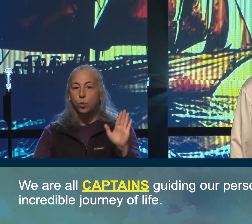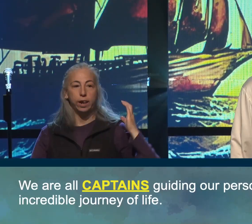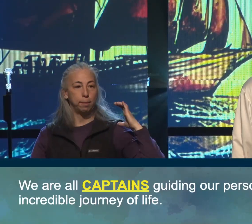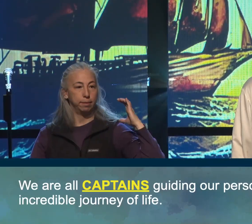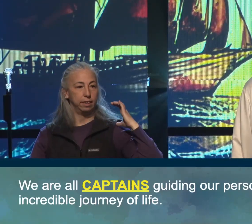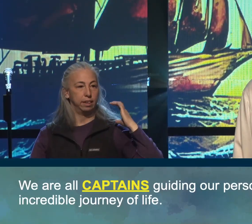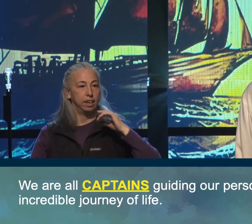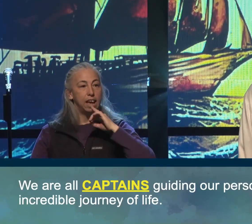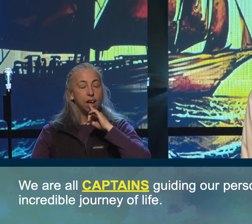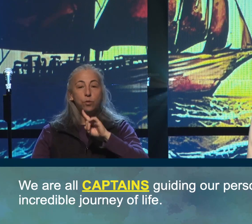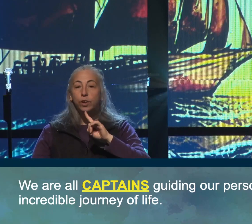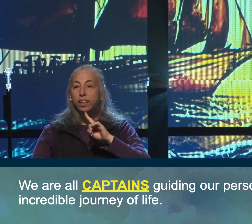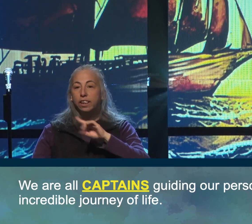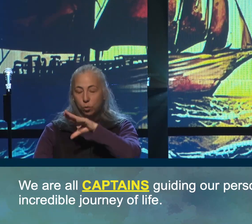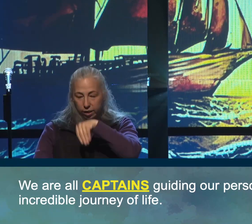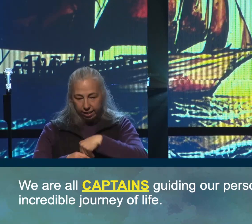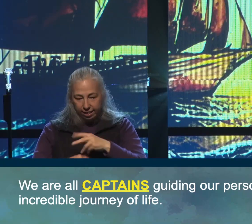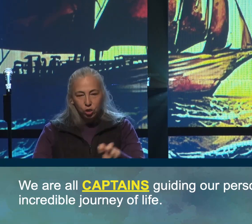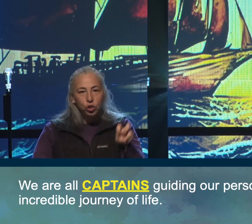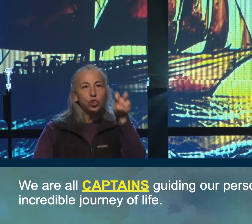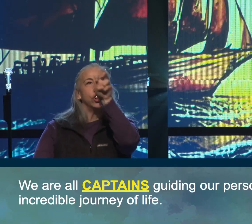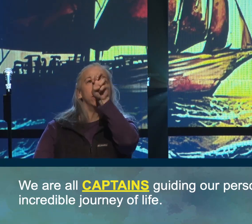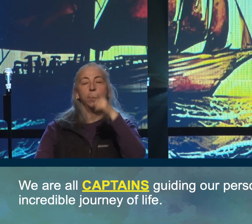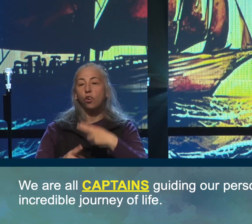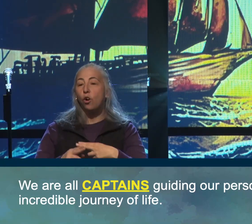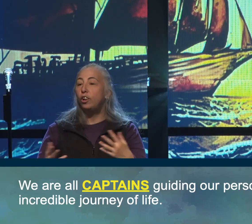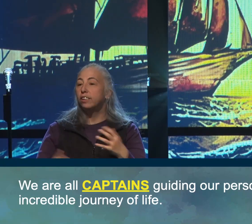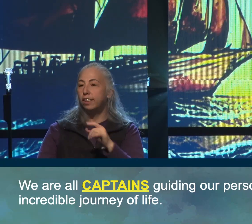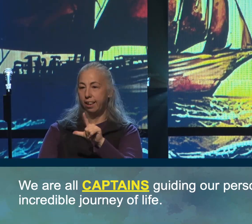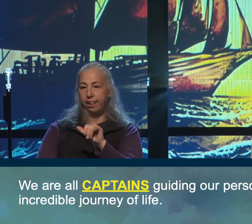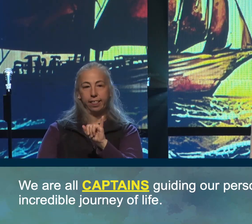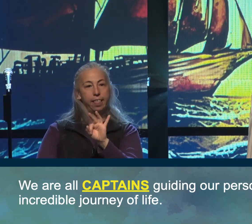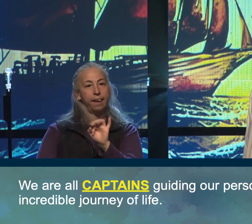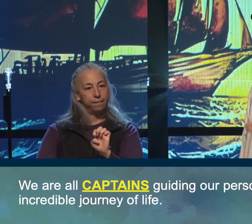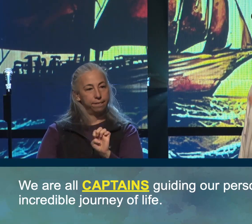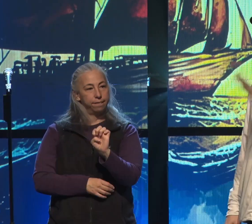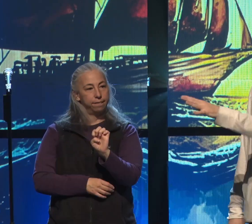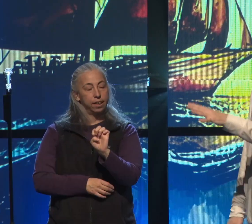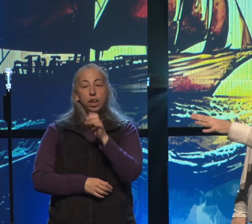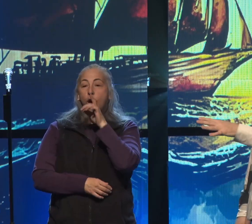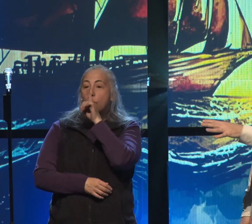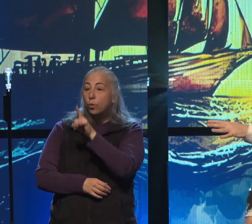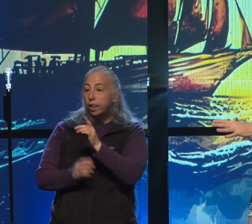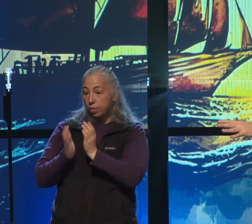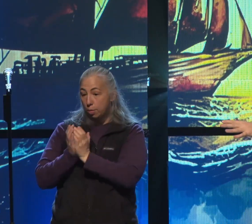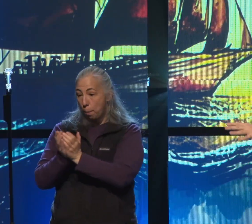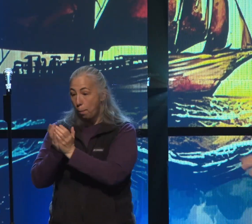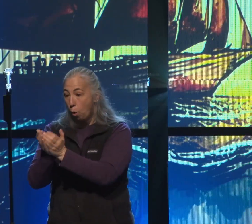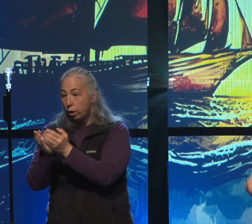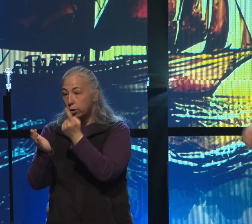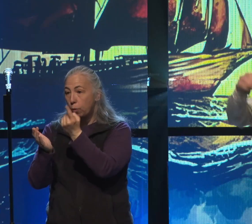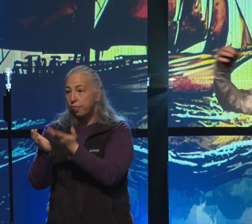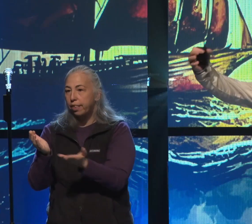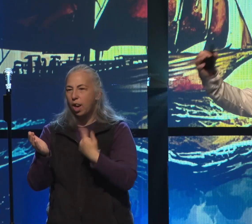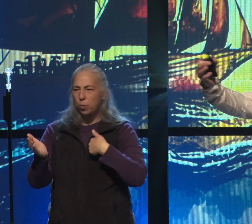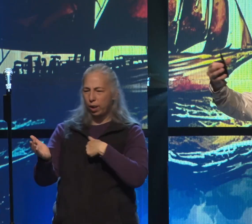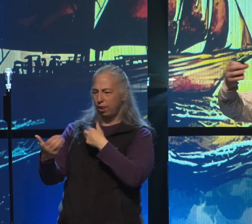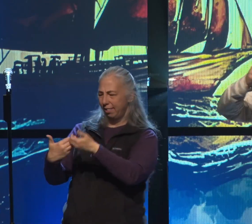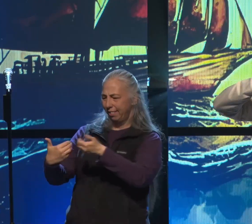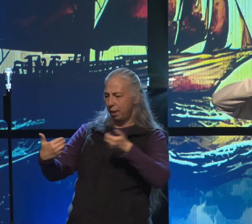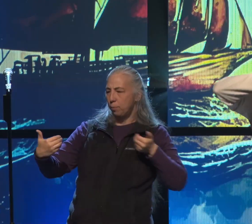this incredible journey of life. And we are autonomous from the boat. Right? So if the